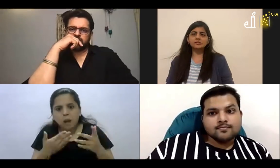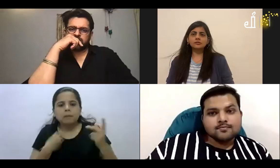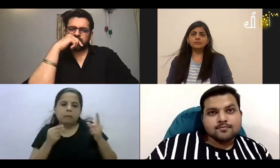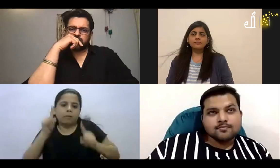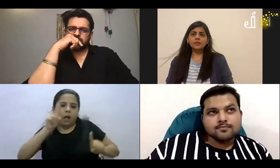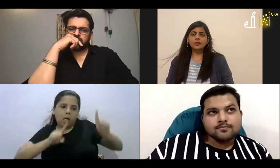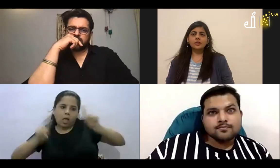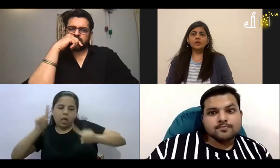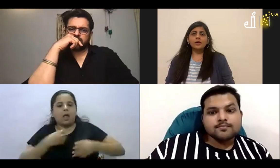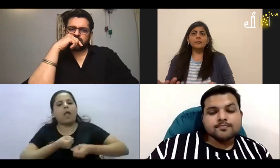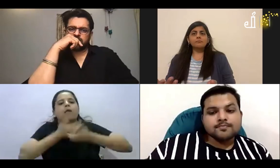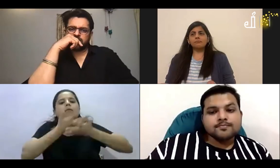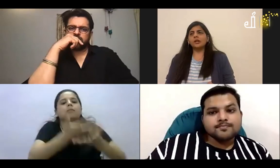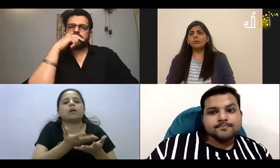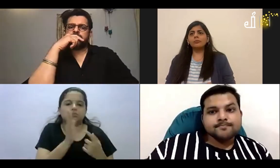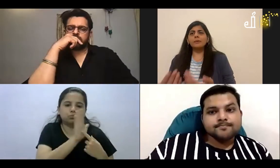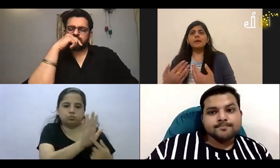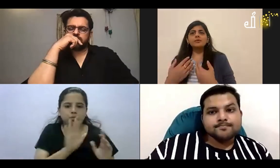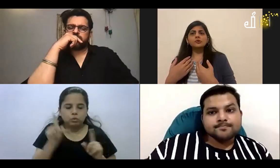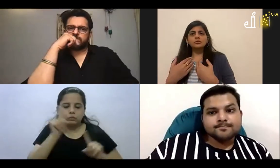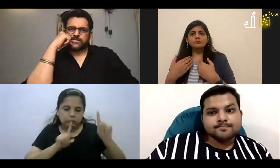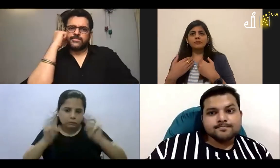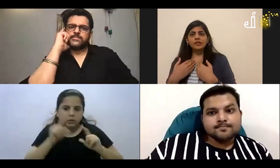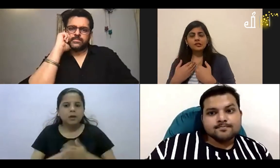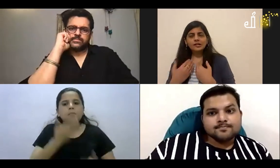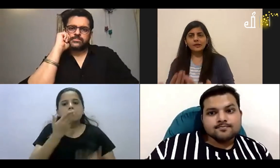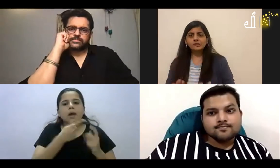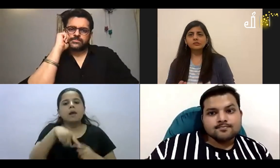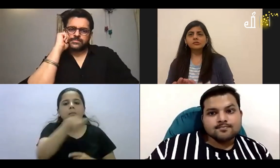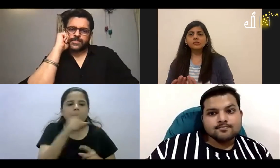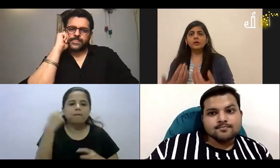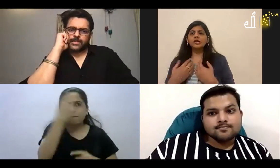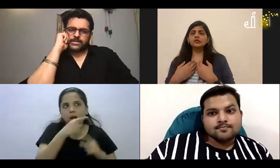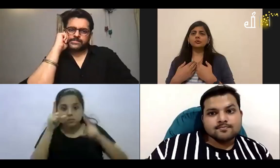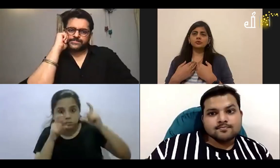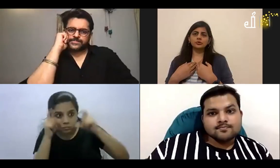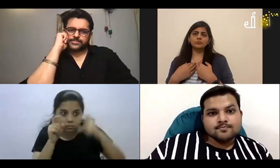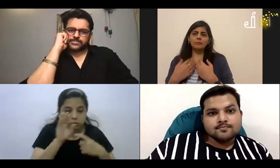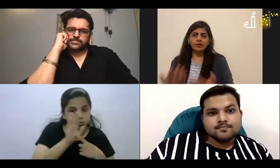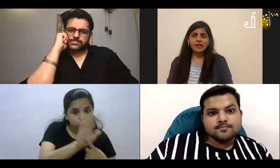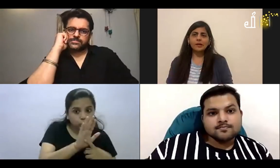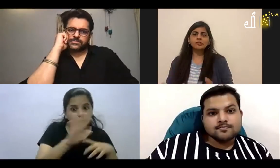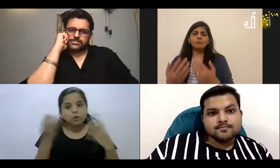express. They may choose my facial expressions, or they can choose